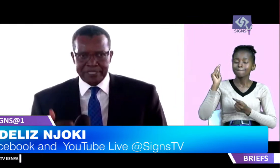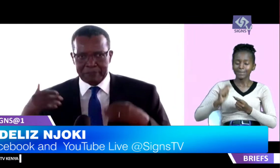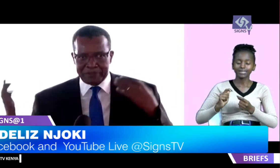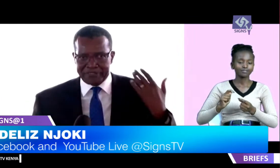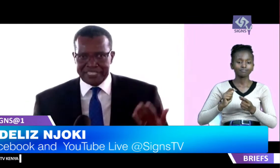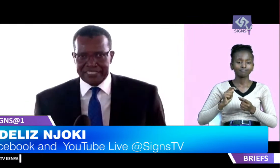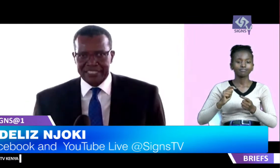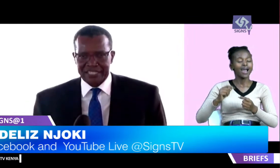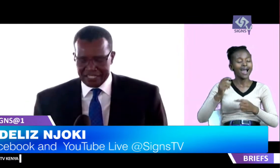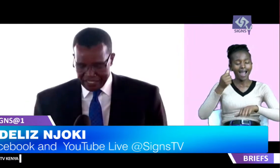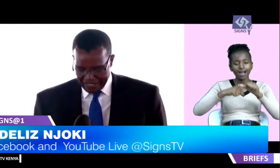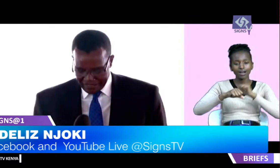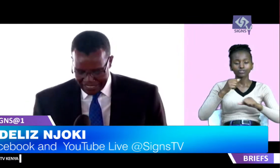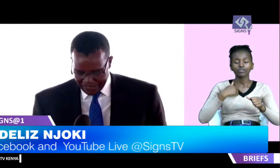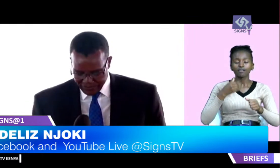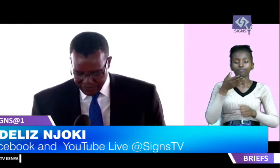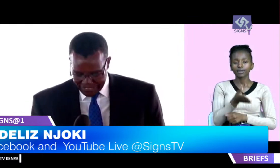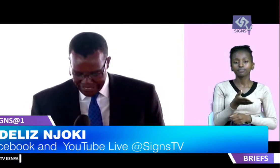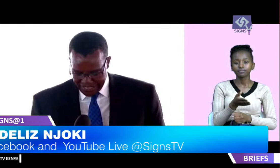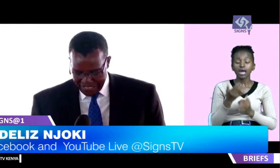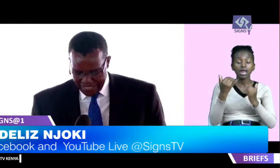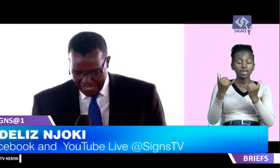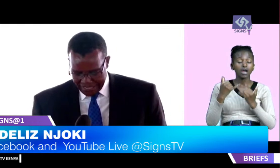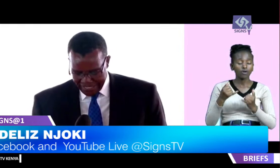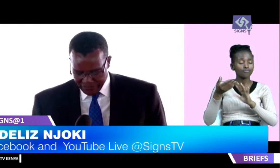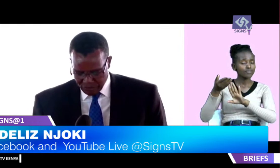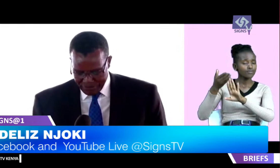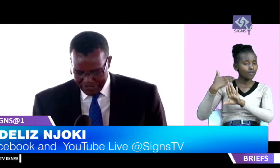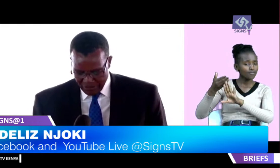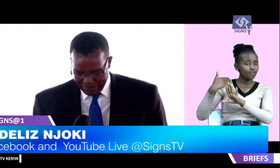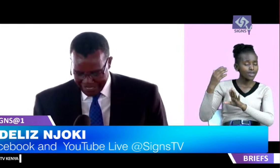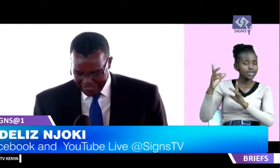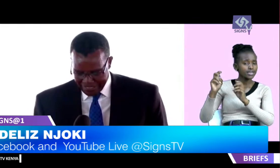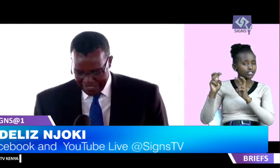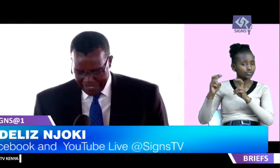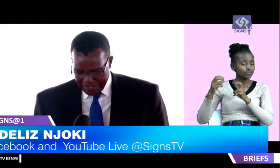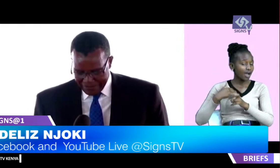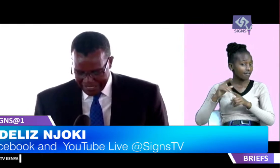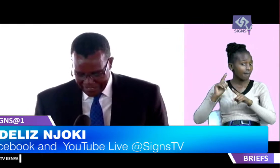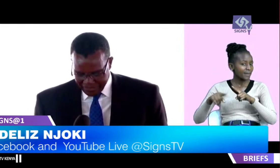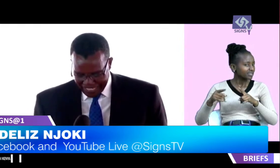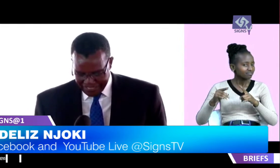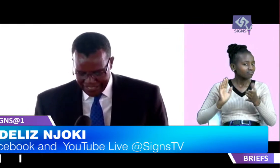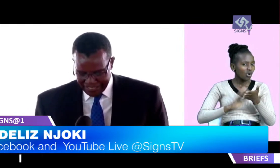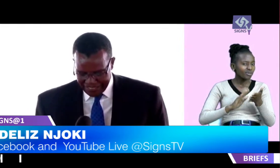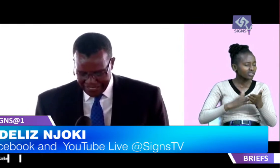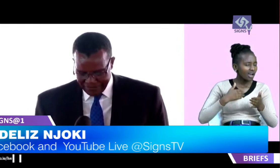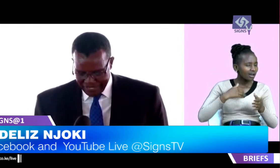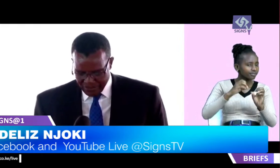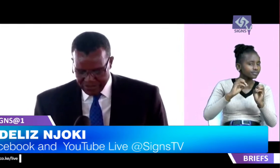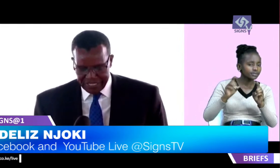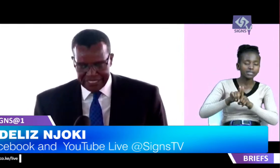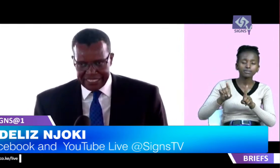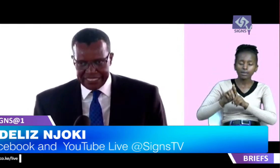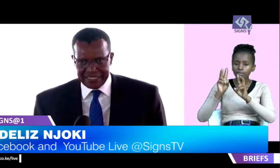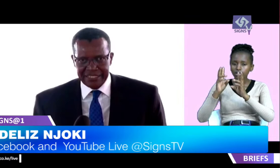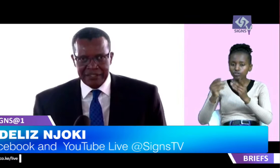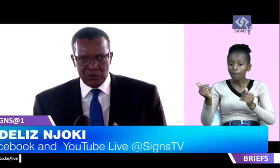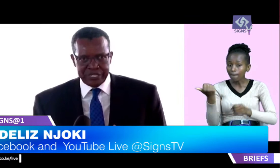in the previous task forces, and they have not been recommended, but they trust that this time round, Your Excellency, with